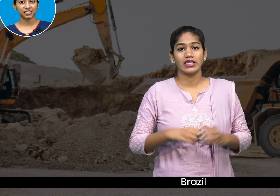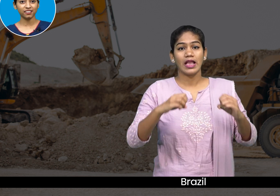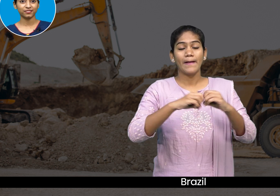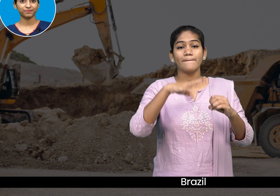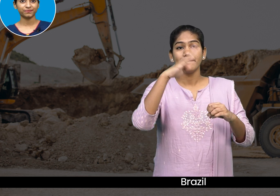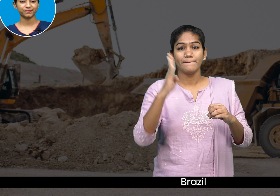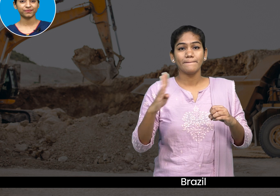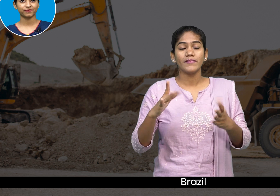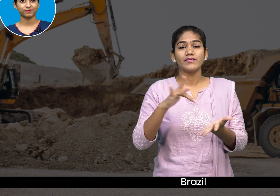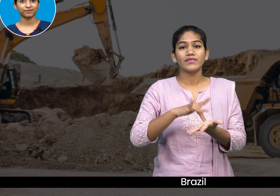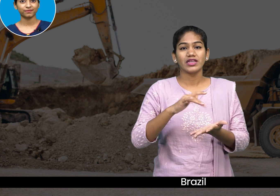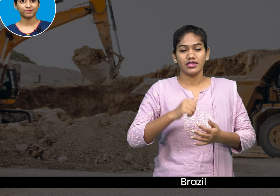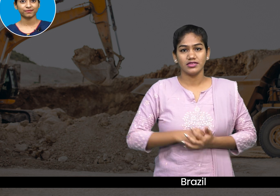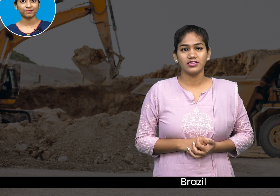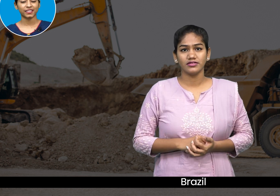Brazil,